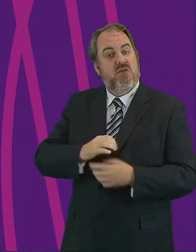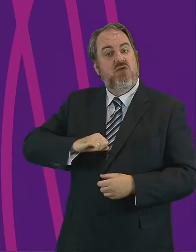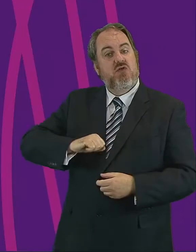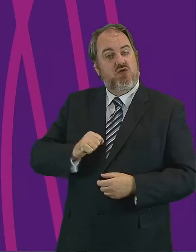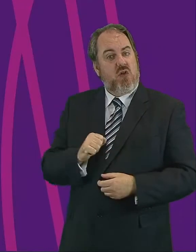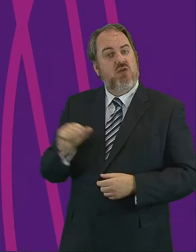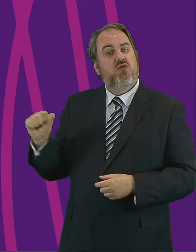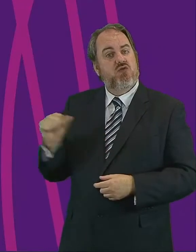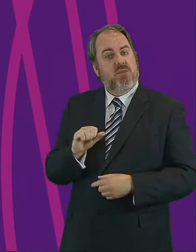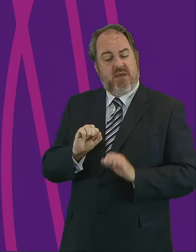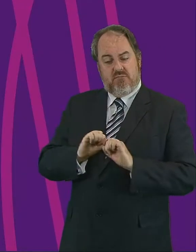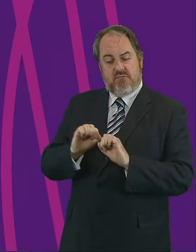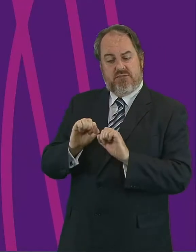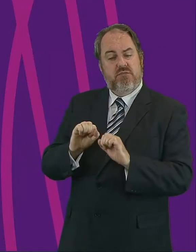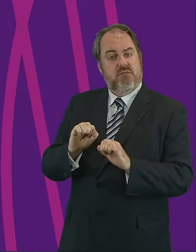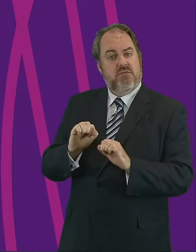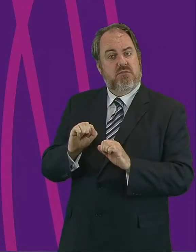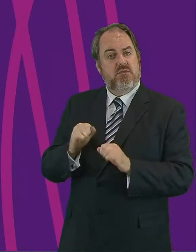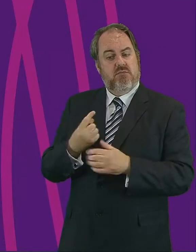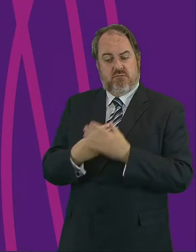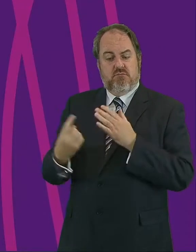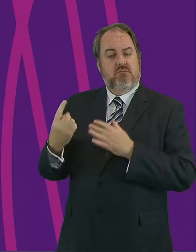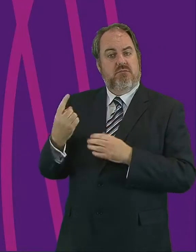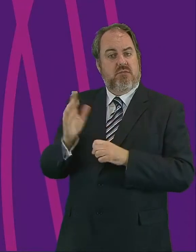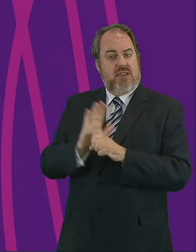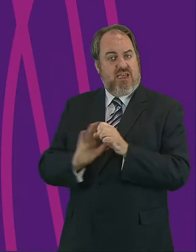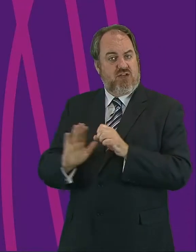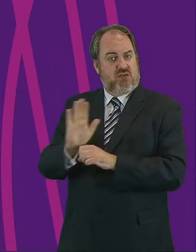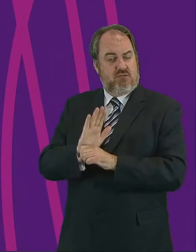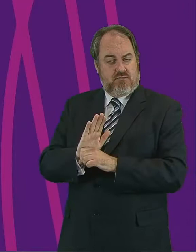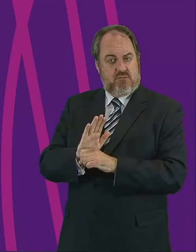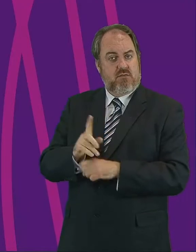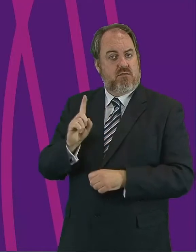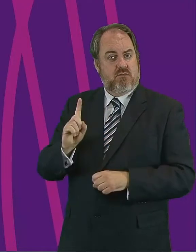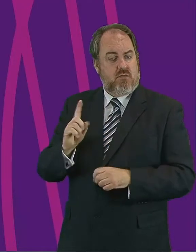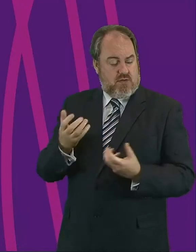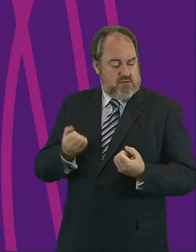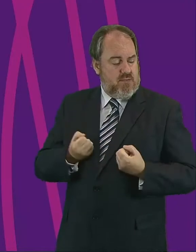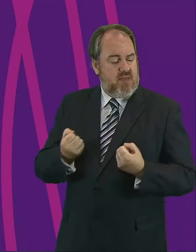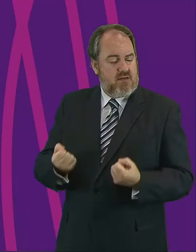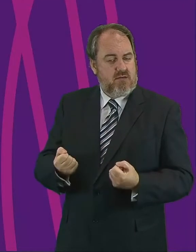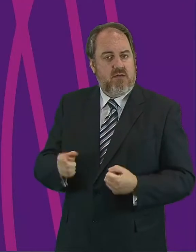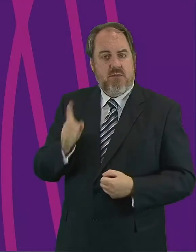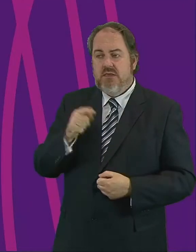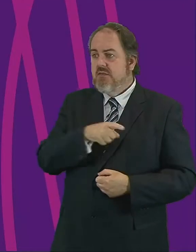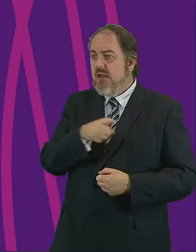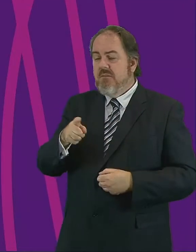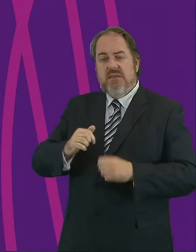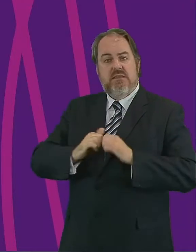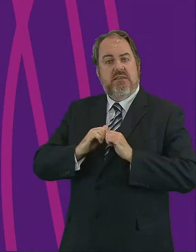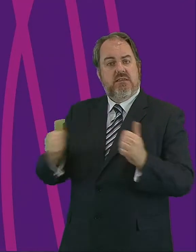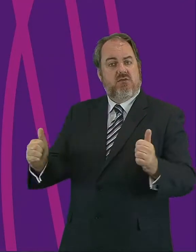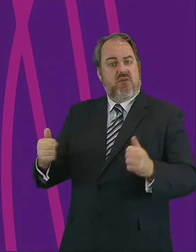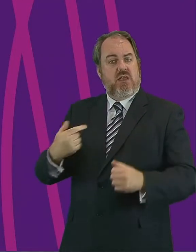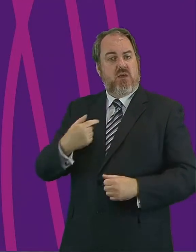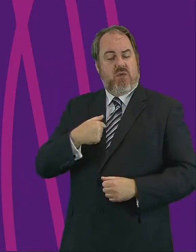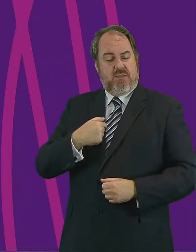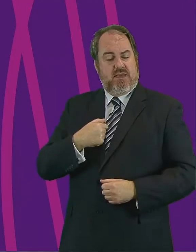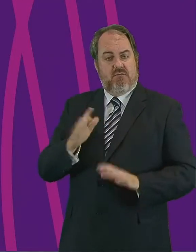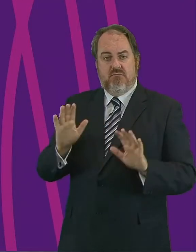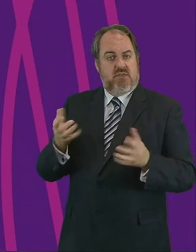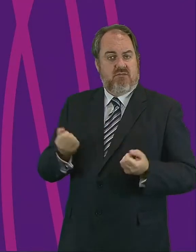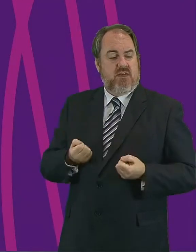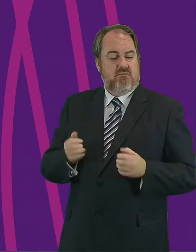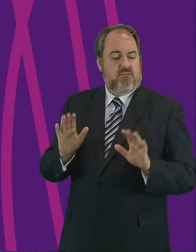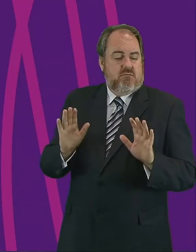nation. I don't resile from that in the slightest. But I do also know there are people in this chamber who do not agree with me in that. And people who do